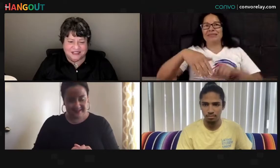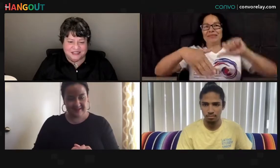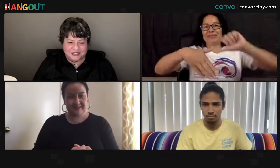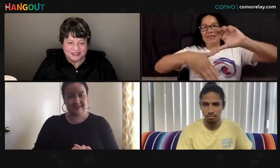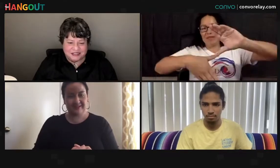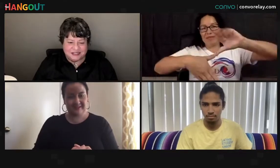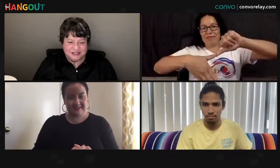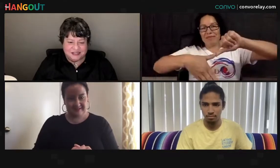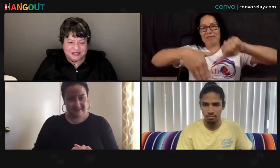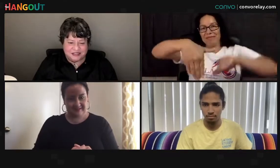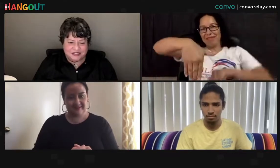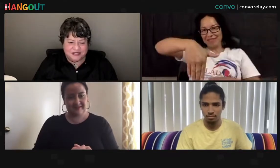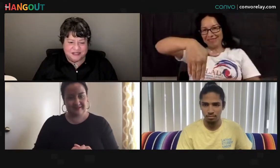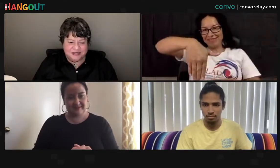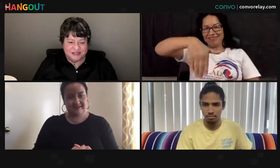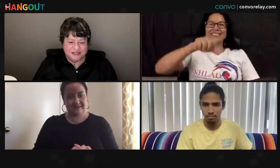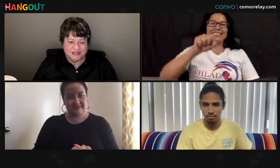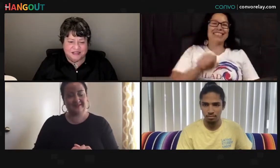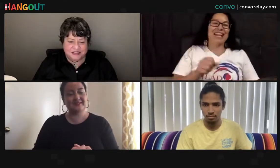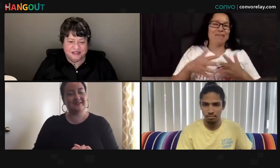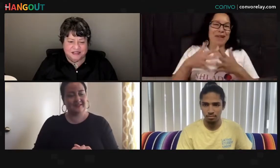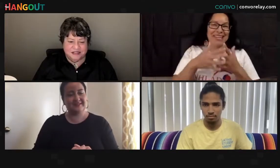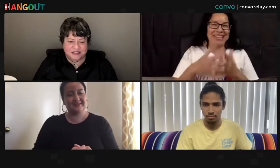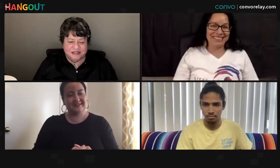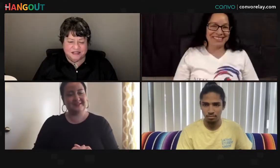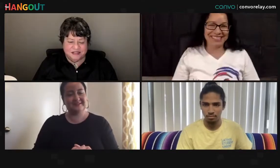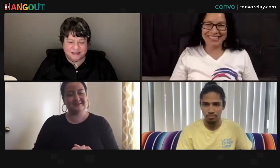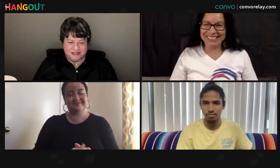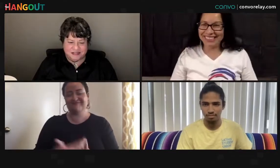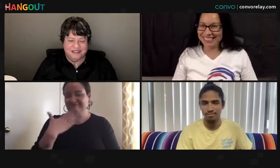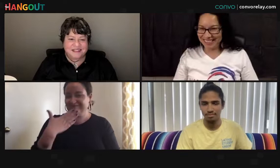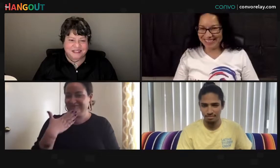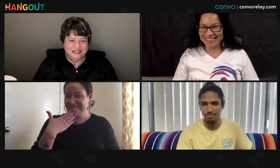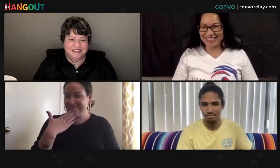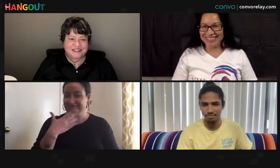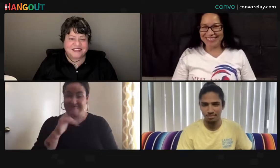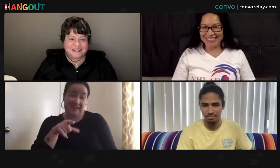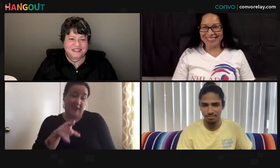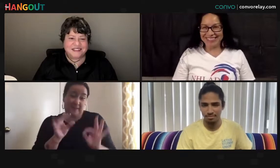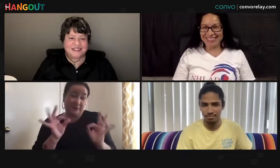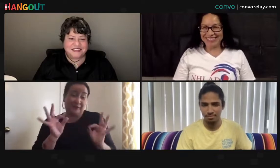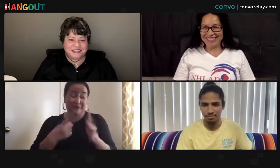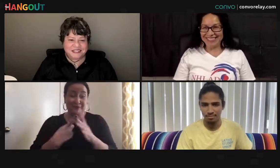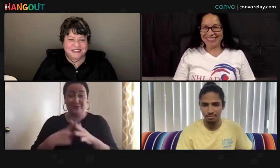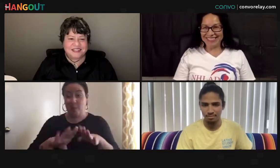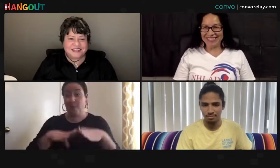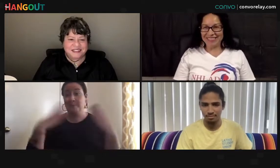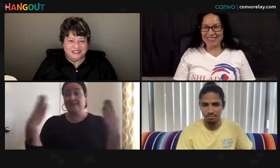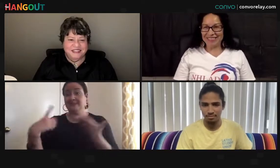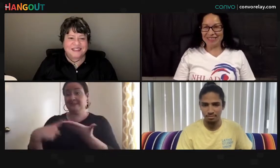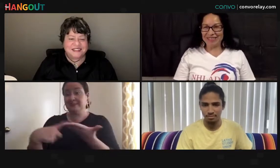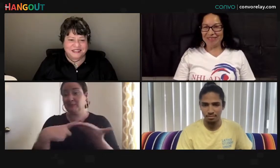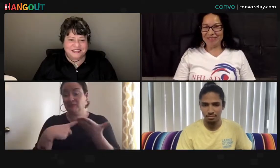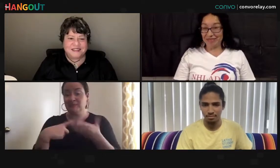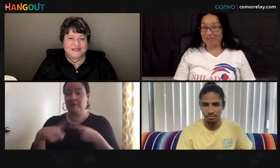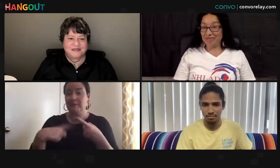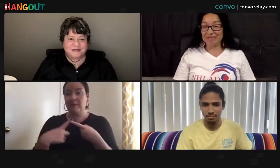States. And so with the hand facing downward, that's South America. That's what that